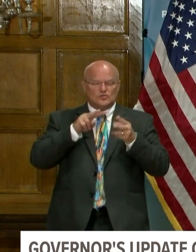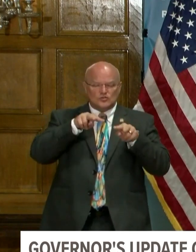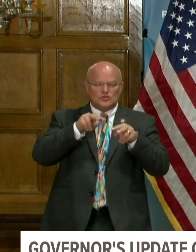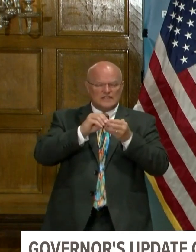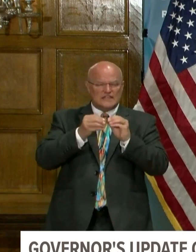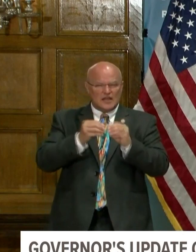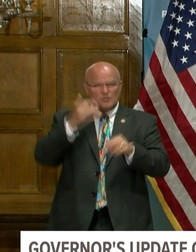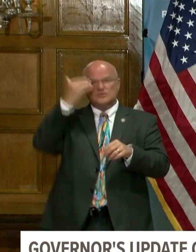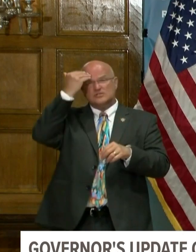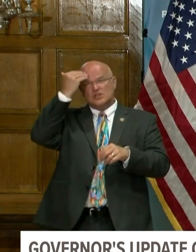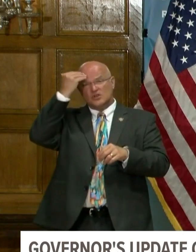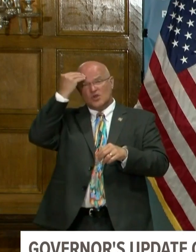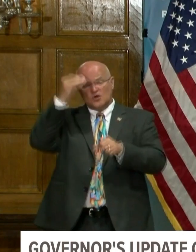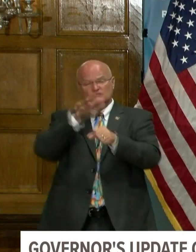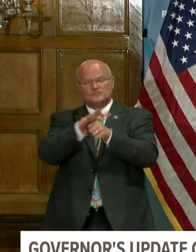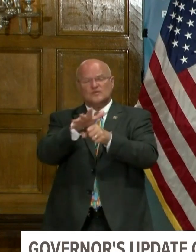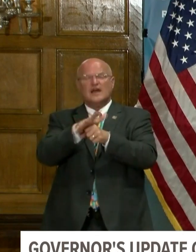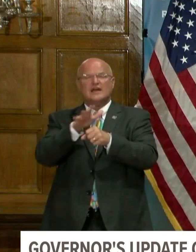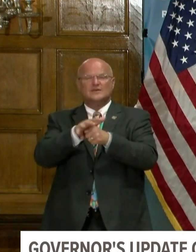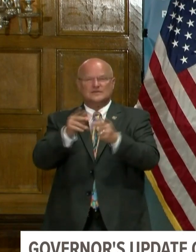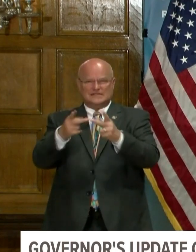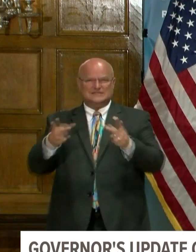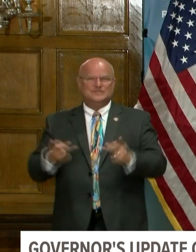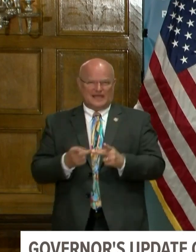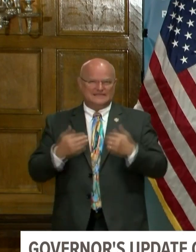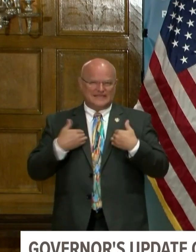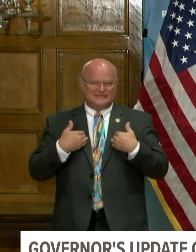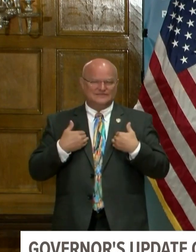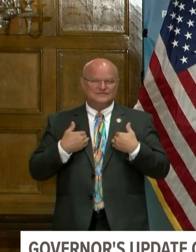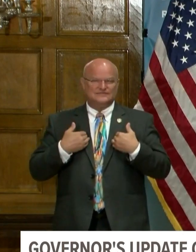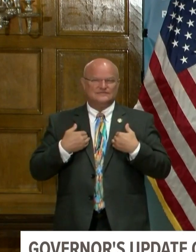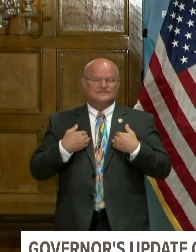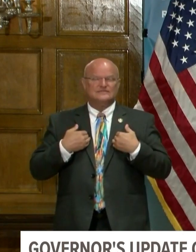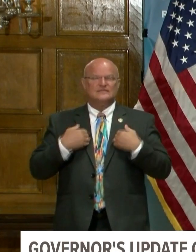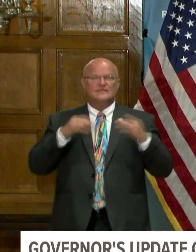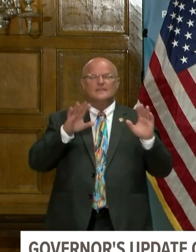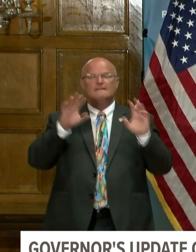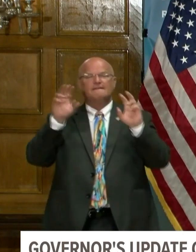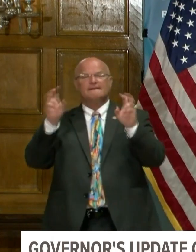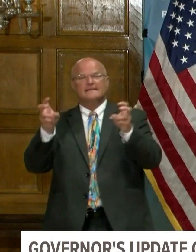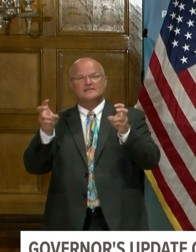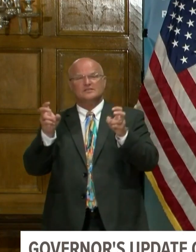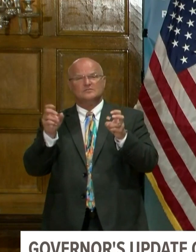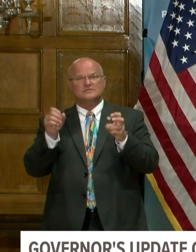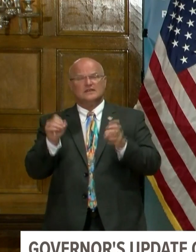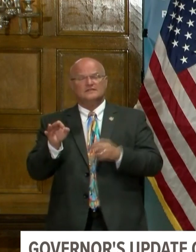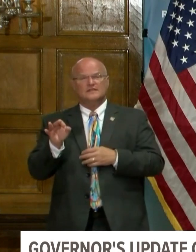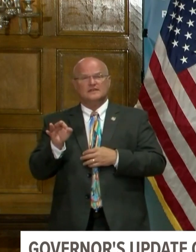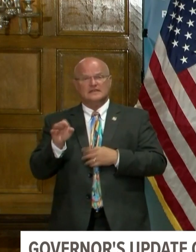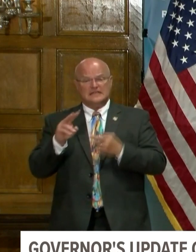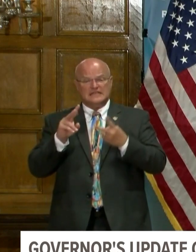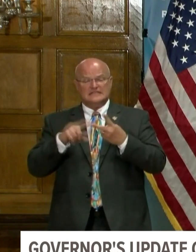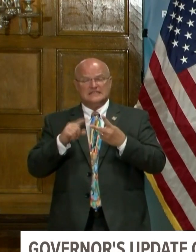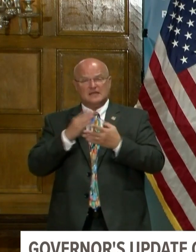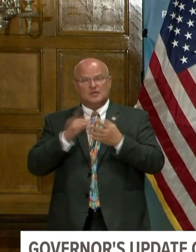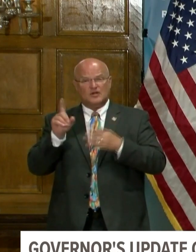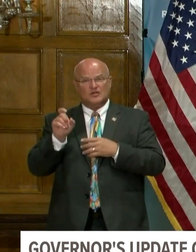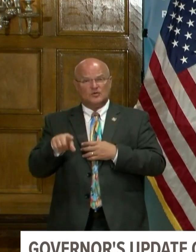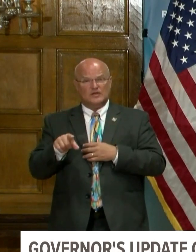numbers and know the adequacy of that space. In terms of the second part of